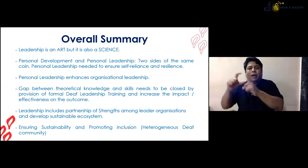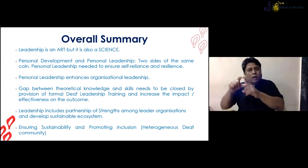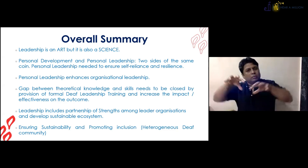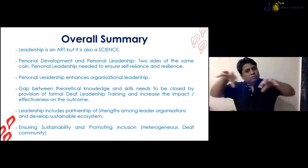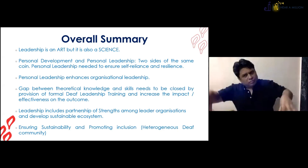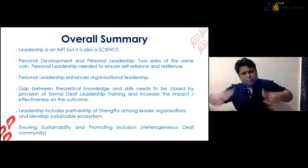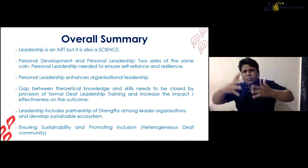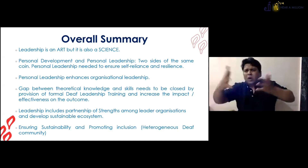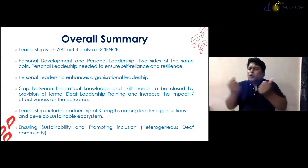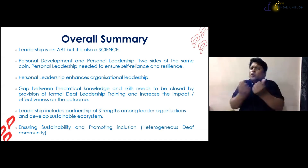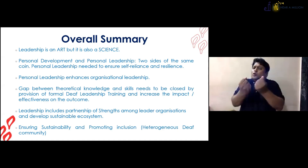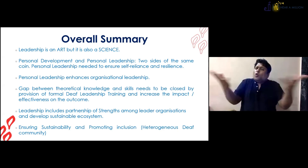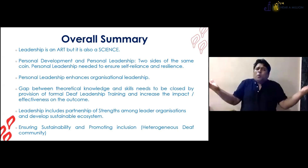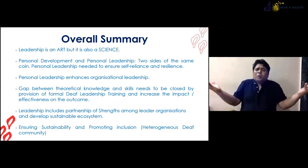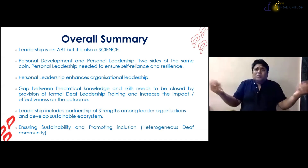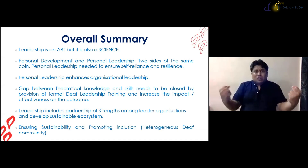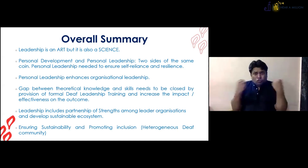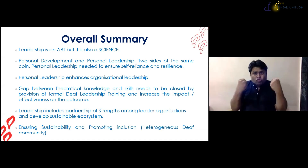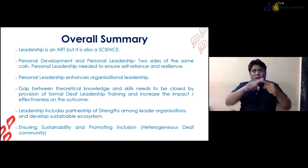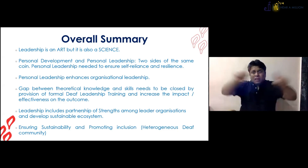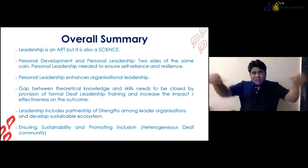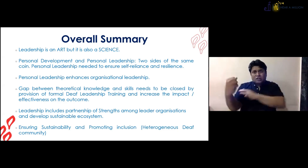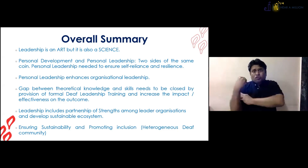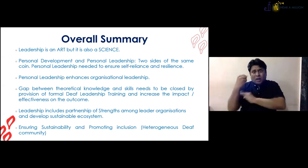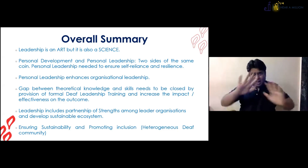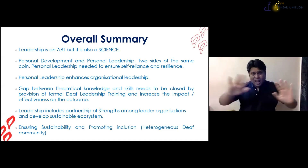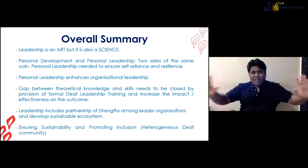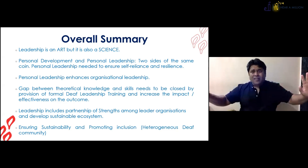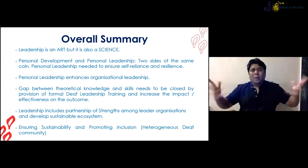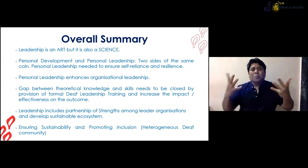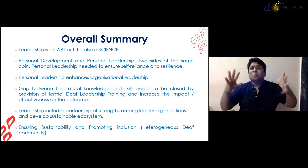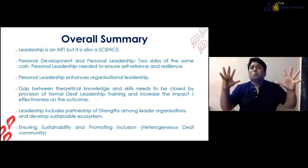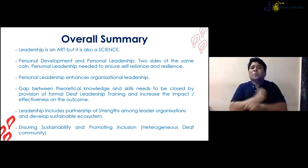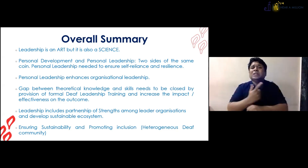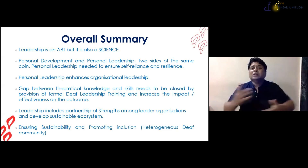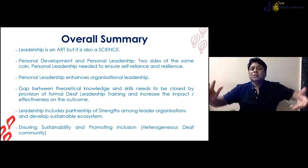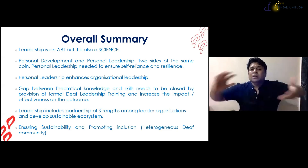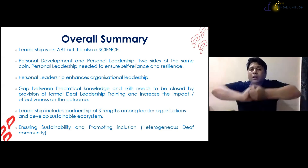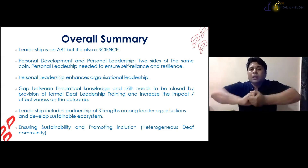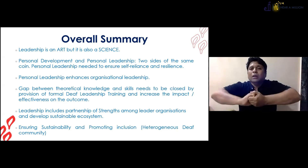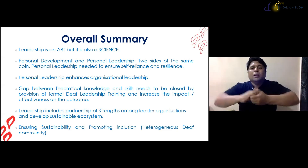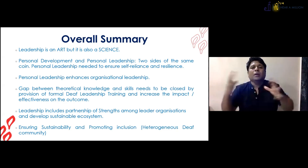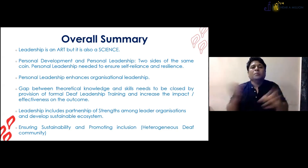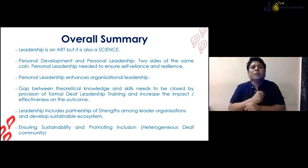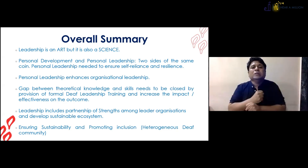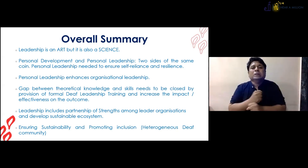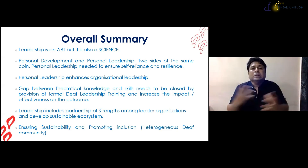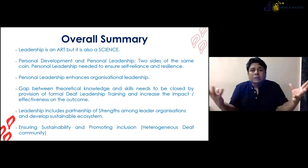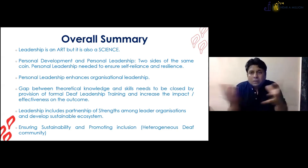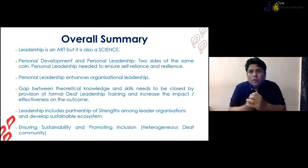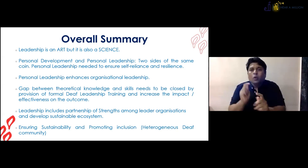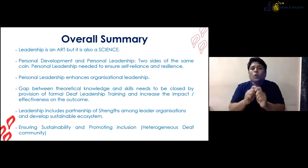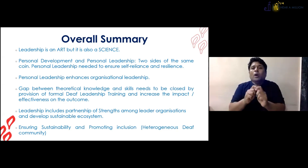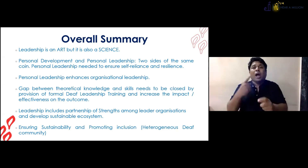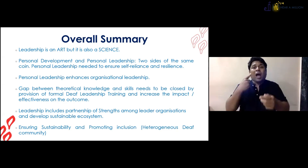Advocacy Association, NAD, they're split. Everything, everyone has strengths, but people are missing partnerships.